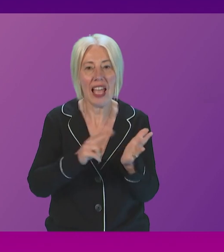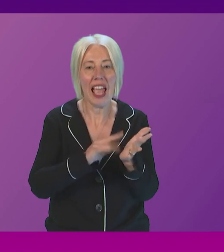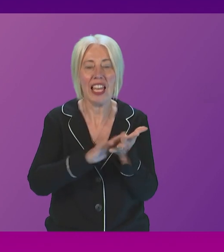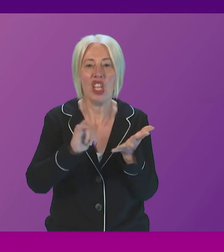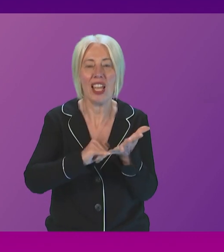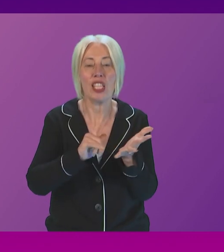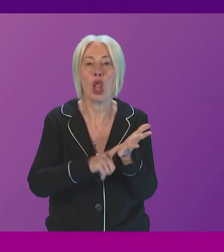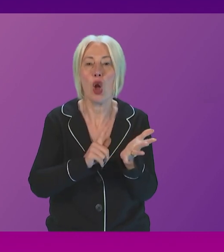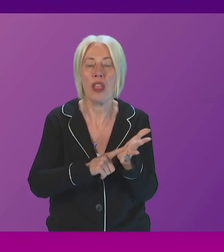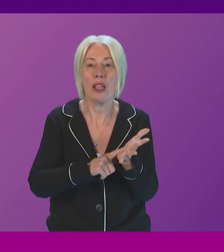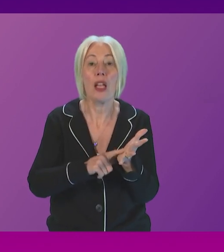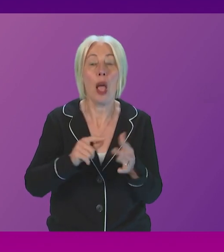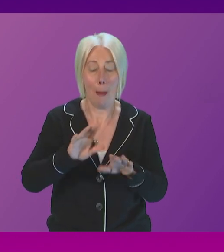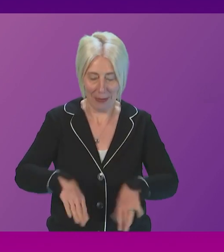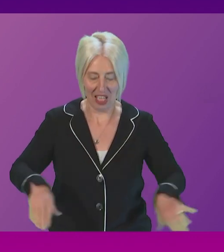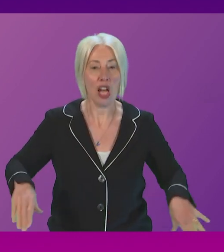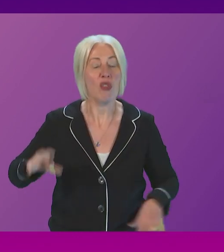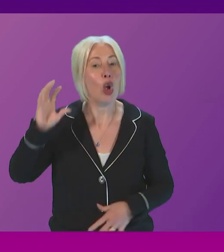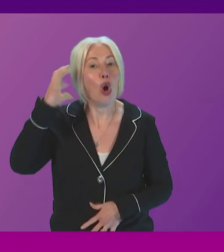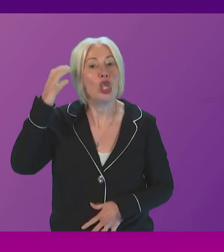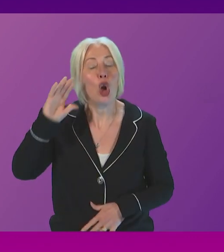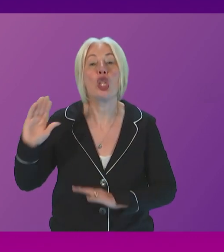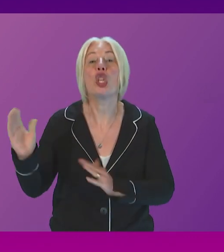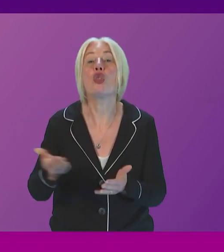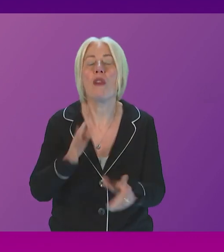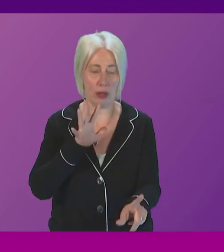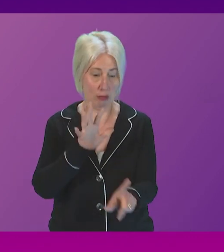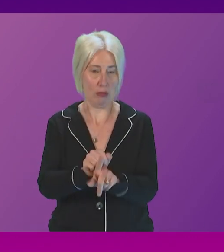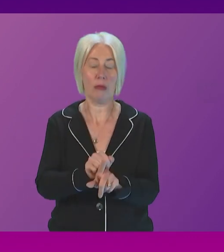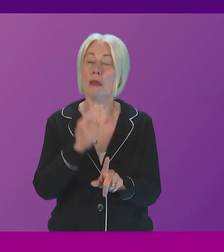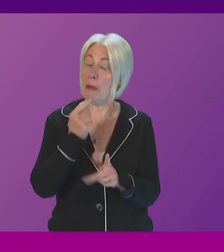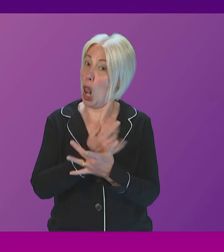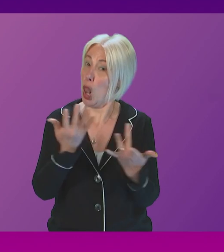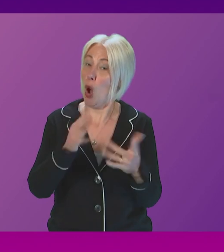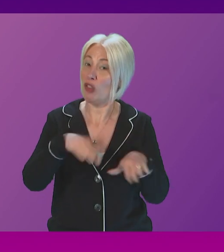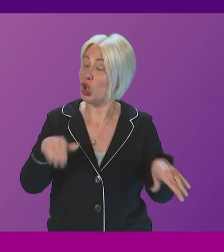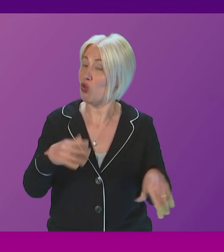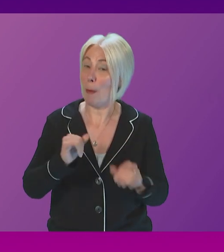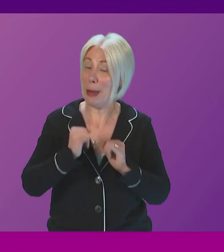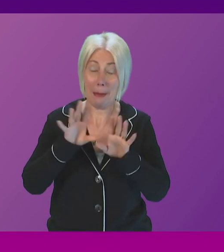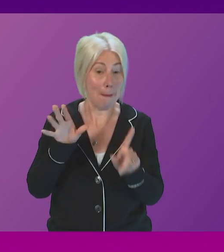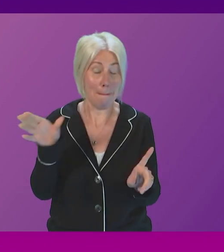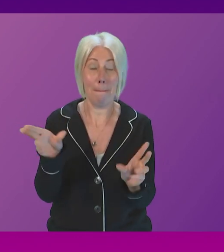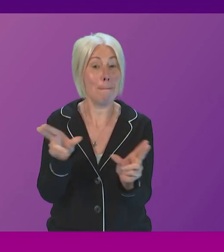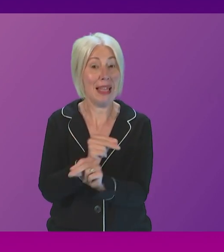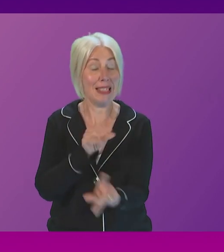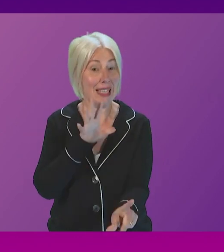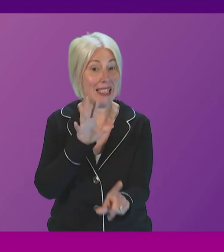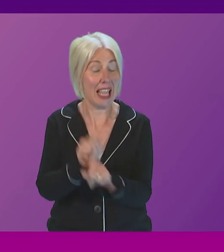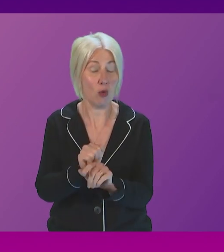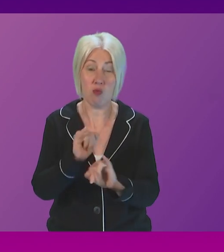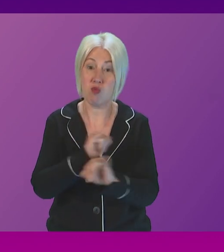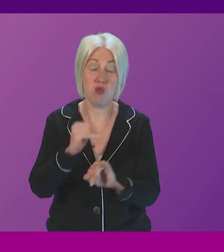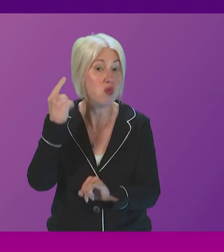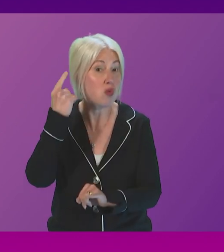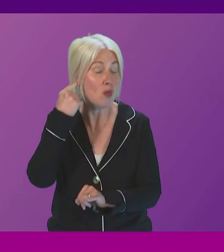Lothian Paediatric Audiology Service revealed that a great number of children have been missed in diagnosing serious hearing problems.